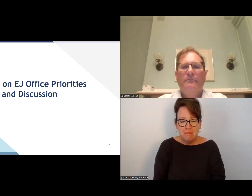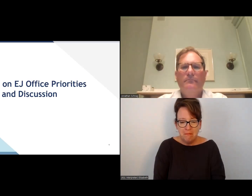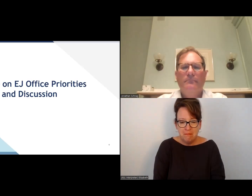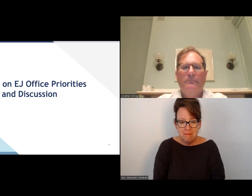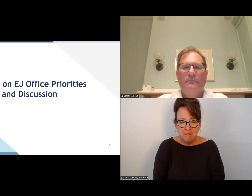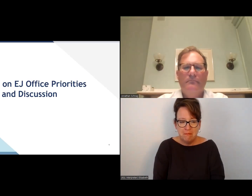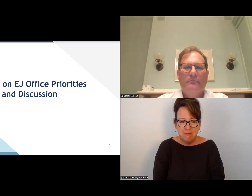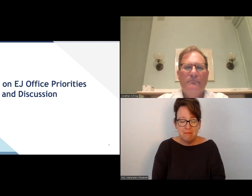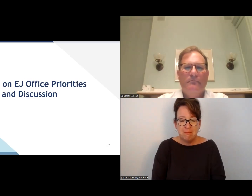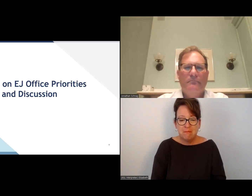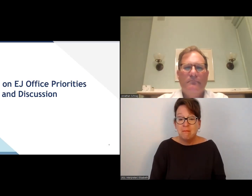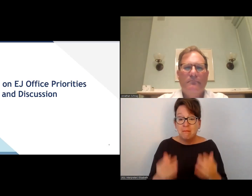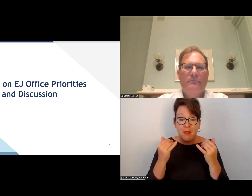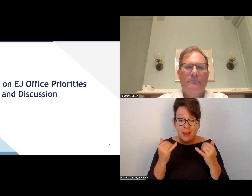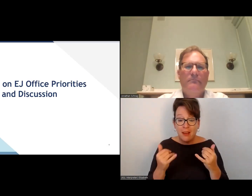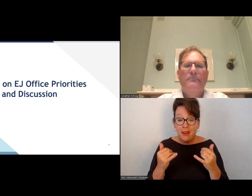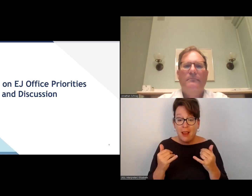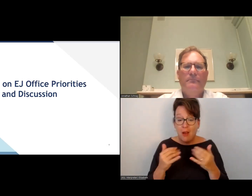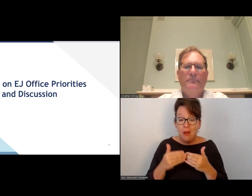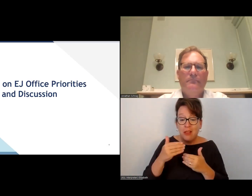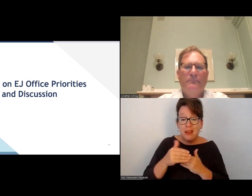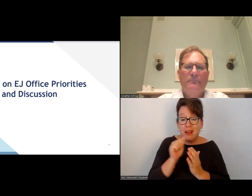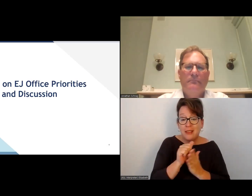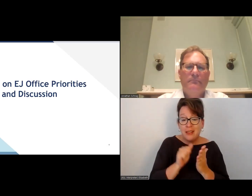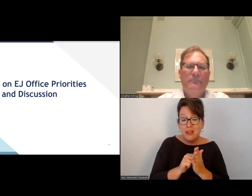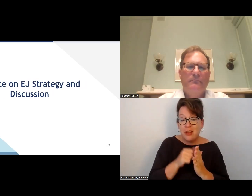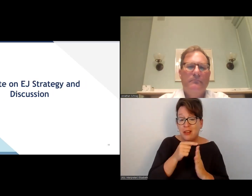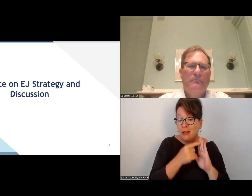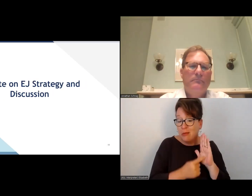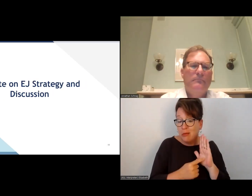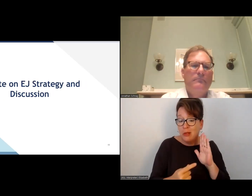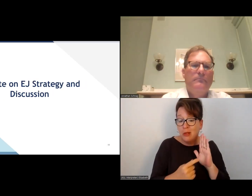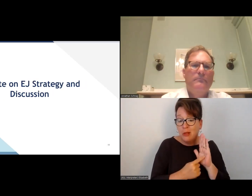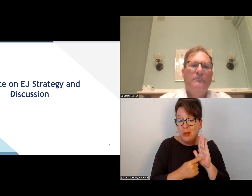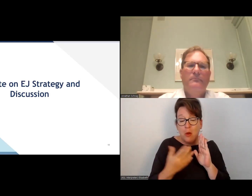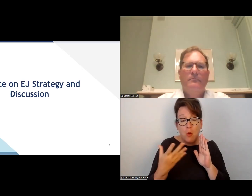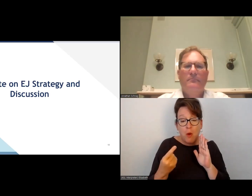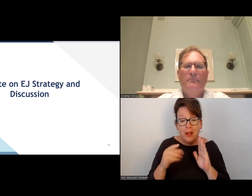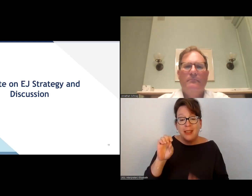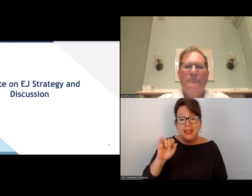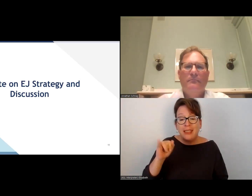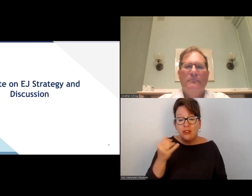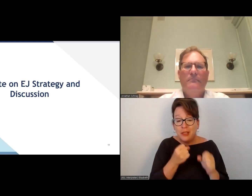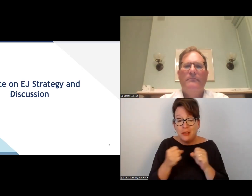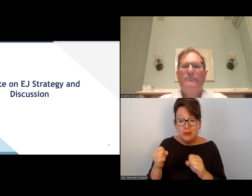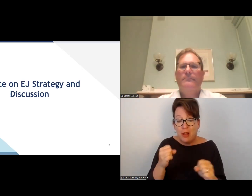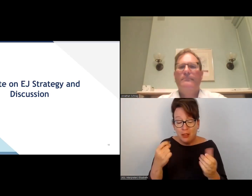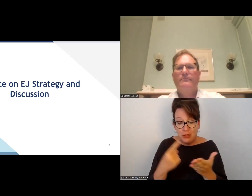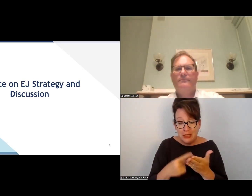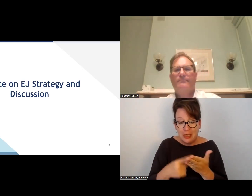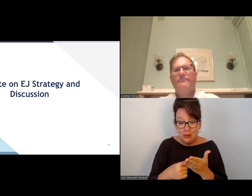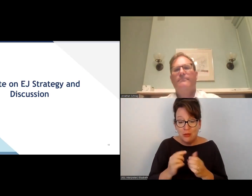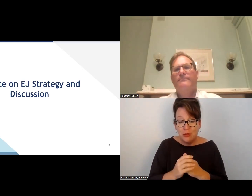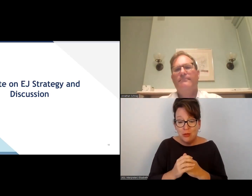And so now the next agenda item is the EJ strategy and discussion. And so